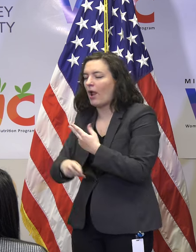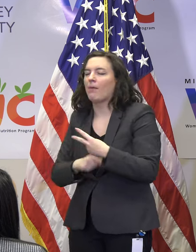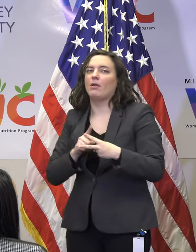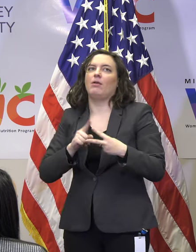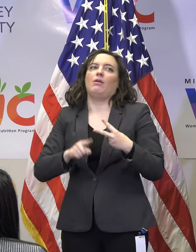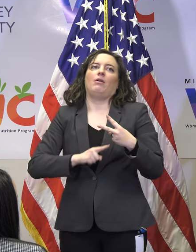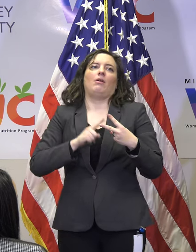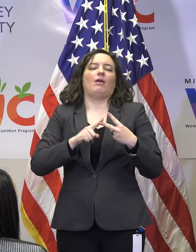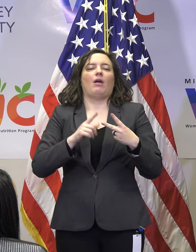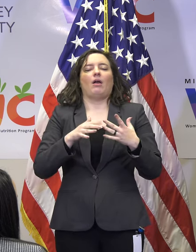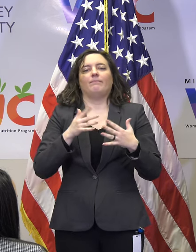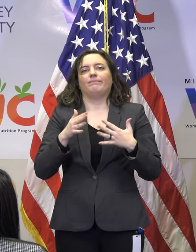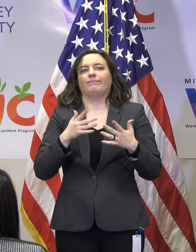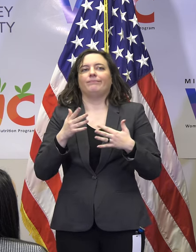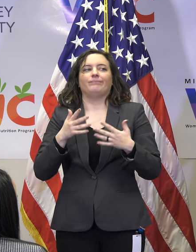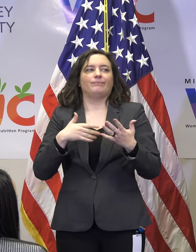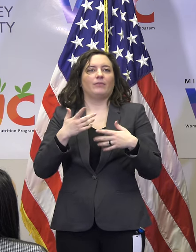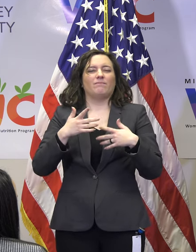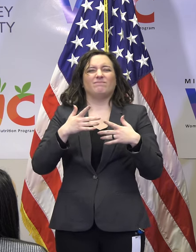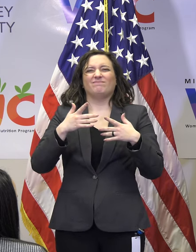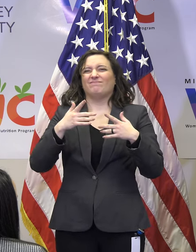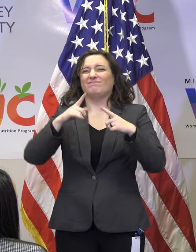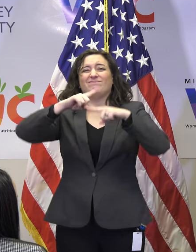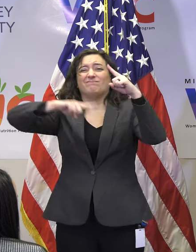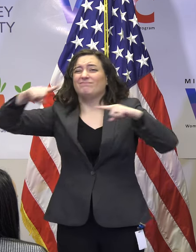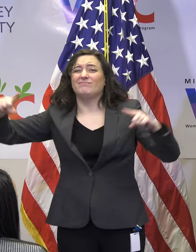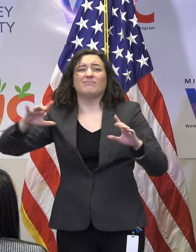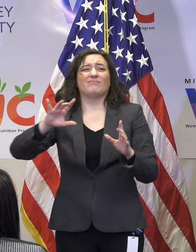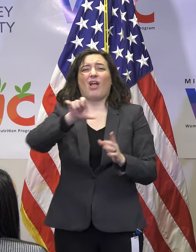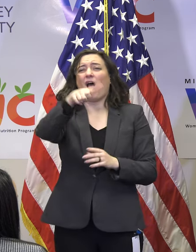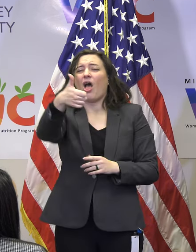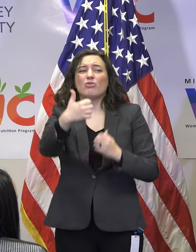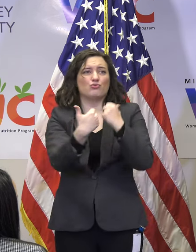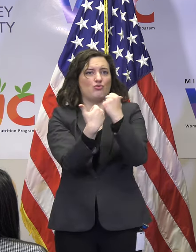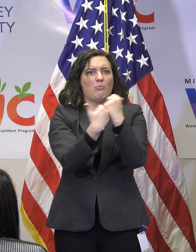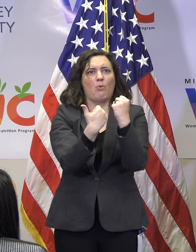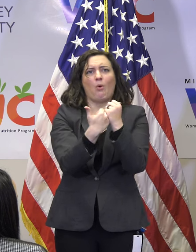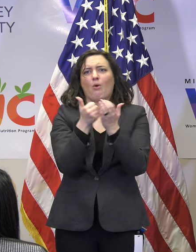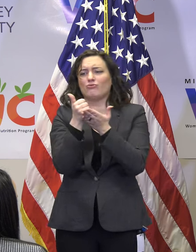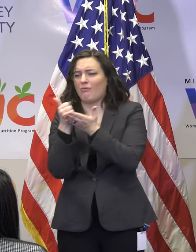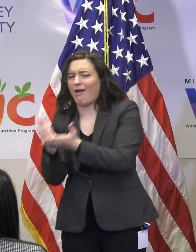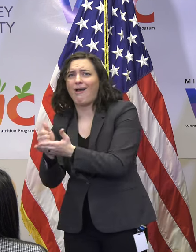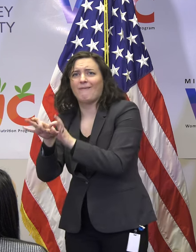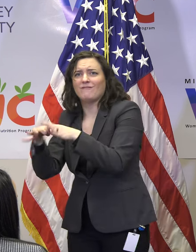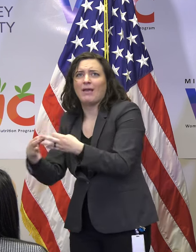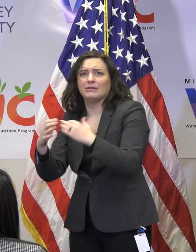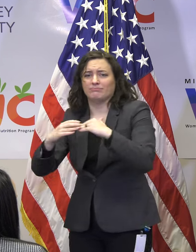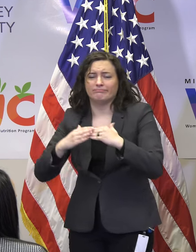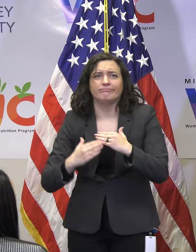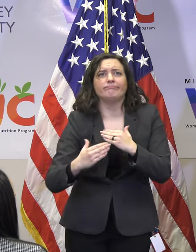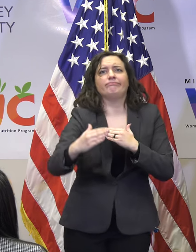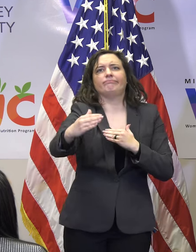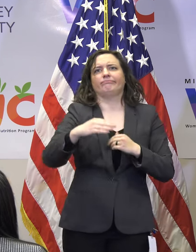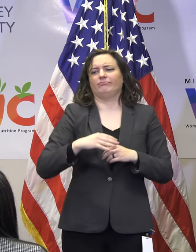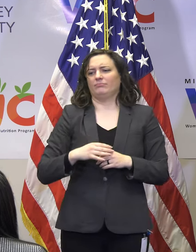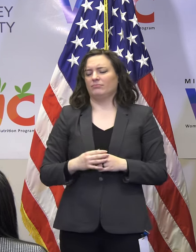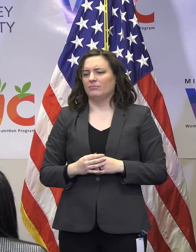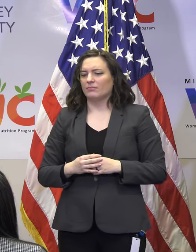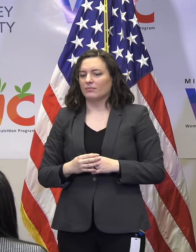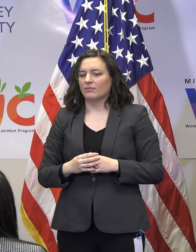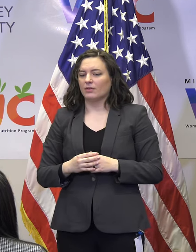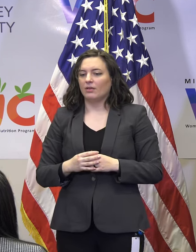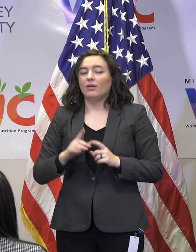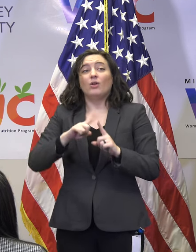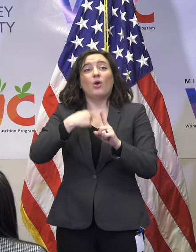the various other support programs and healthcare programs that can help families get through difficult times. When you are looking at a